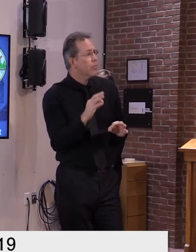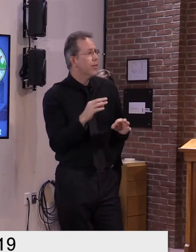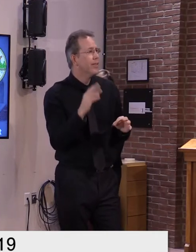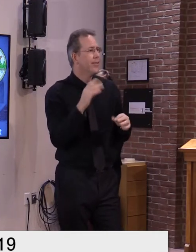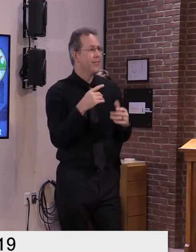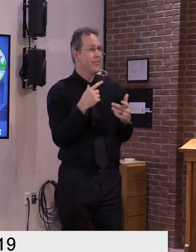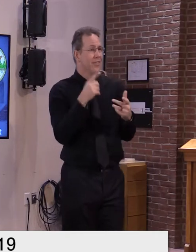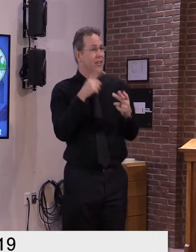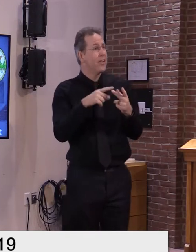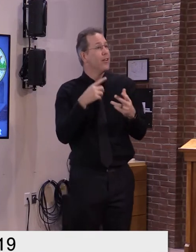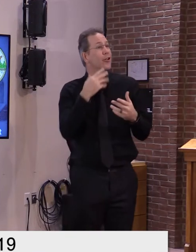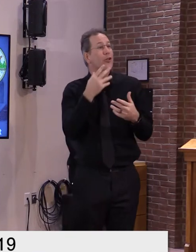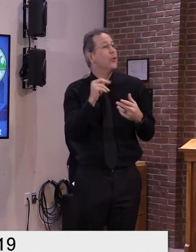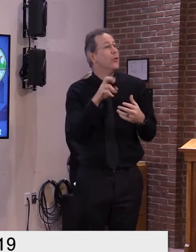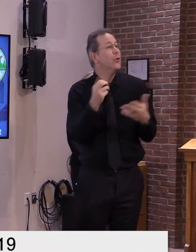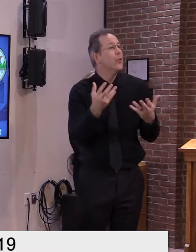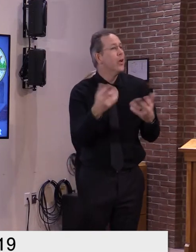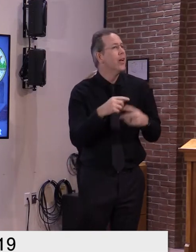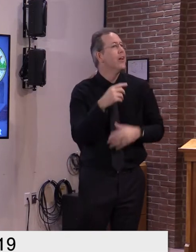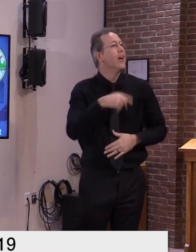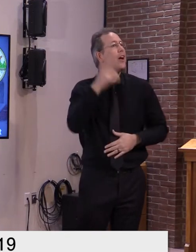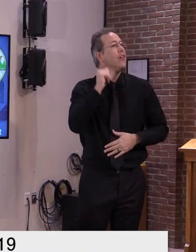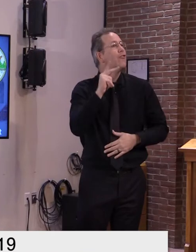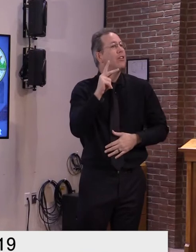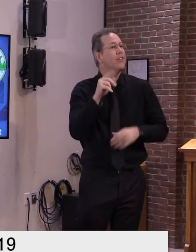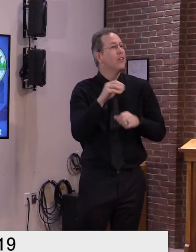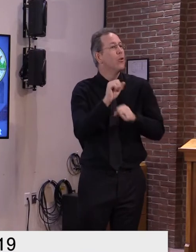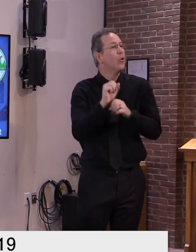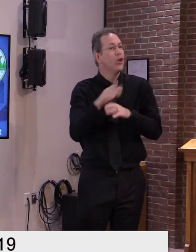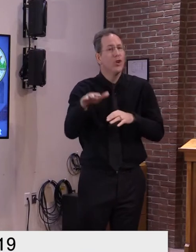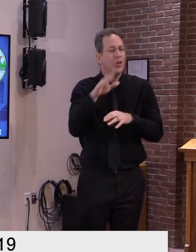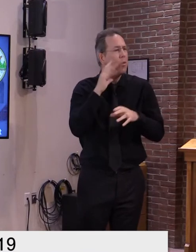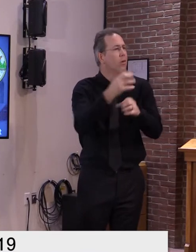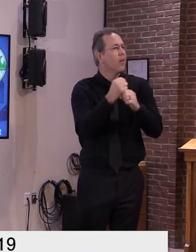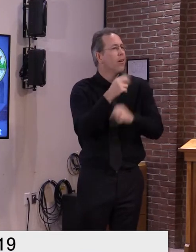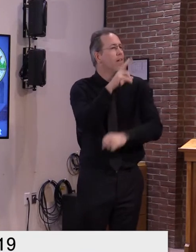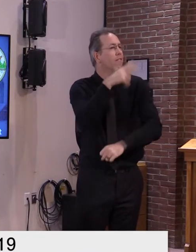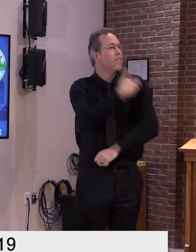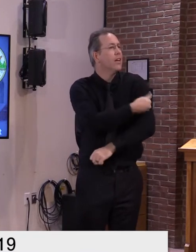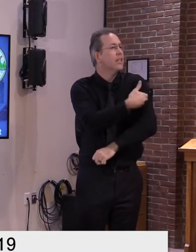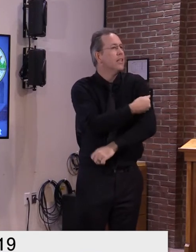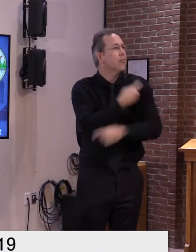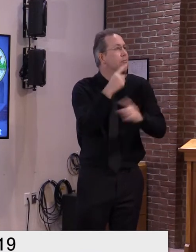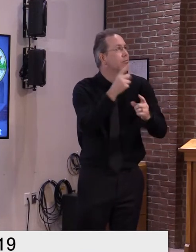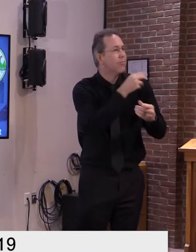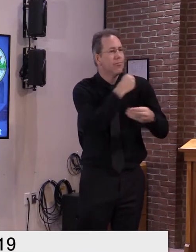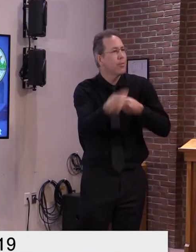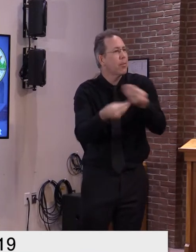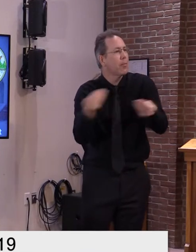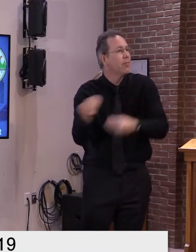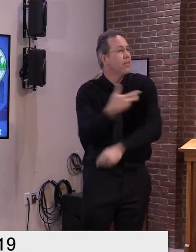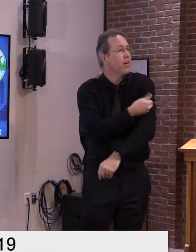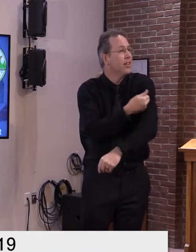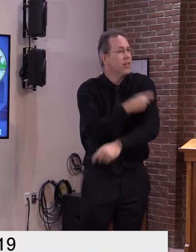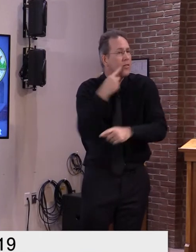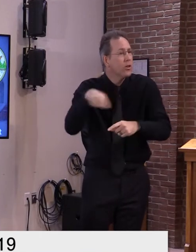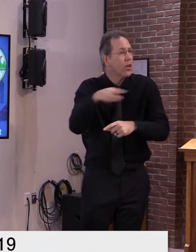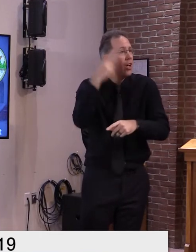state have started receiving the COVID vaccine. And by the time I see you next Tuesday at our press